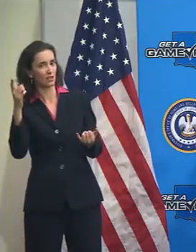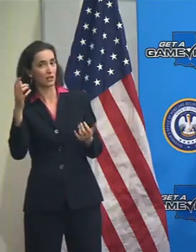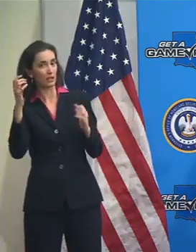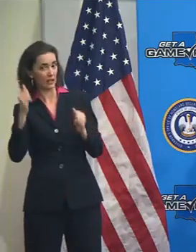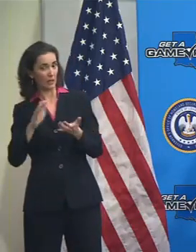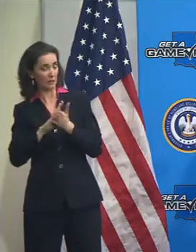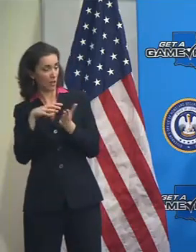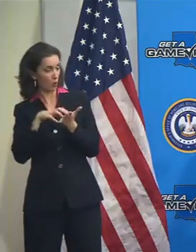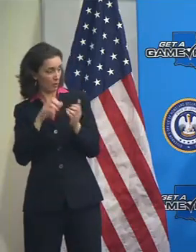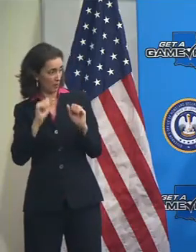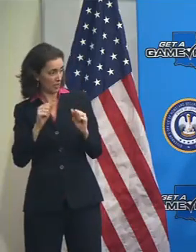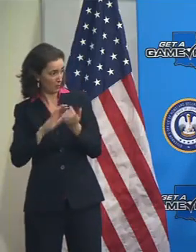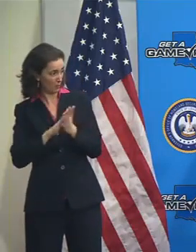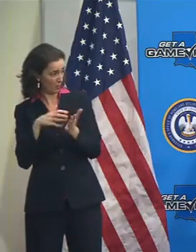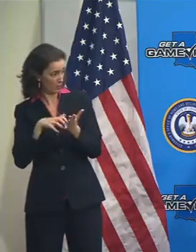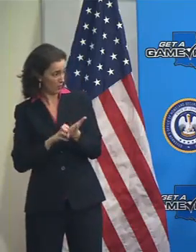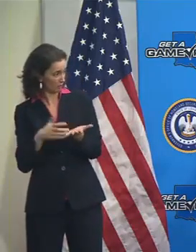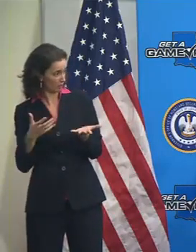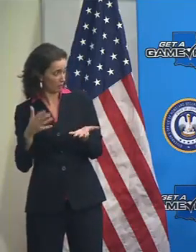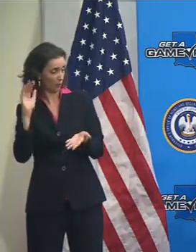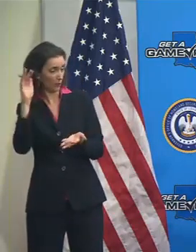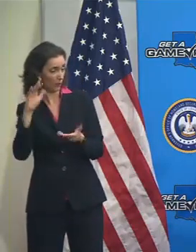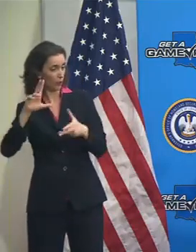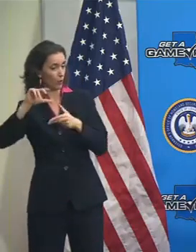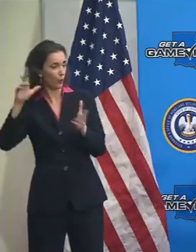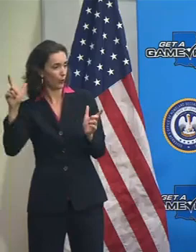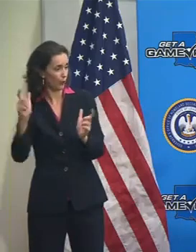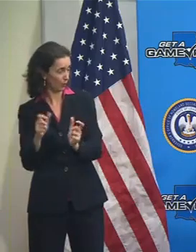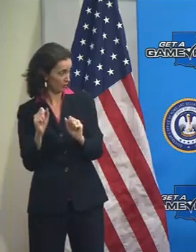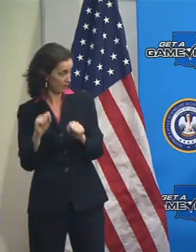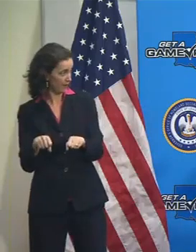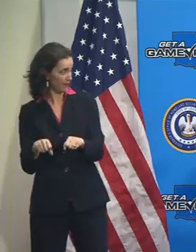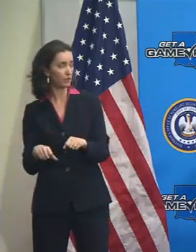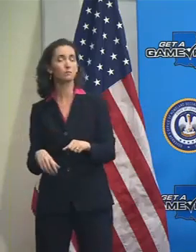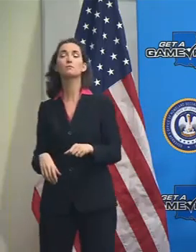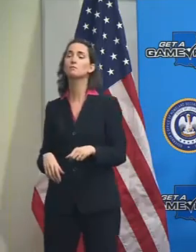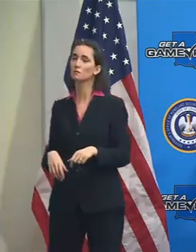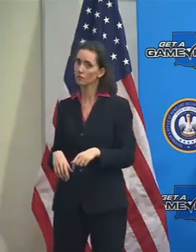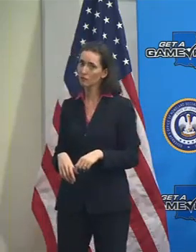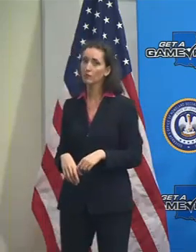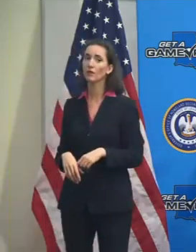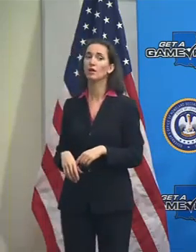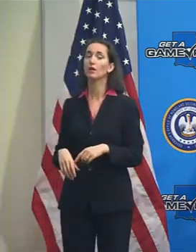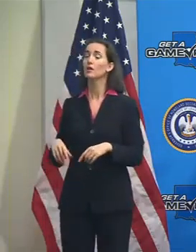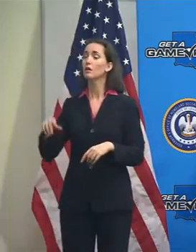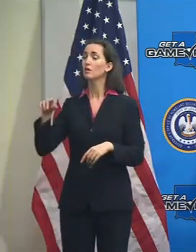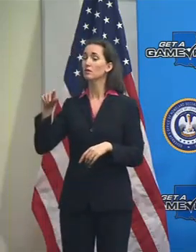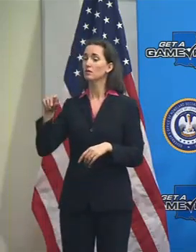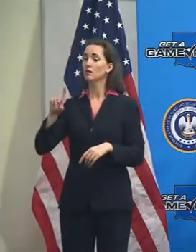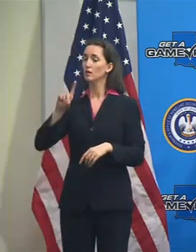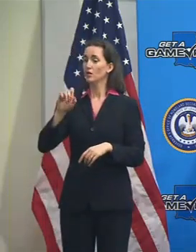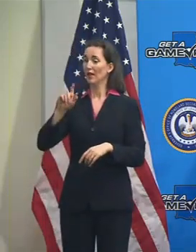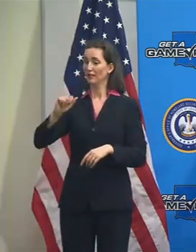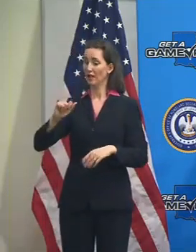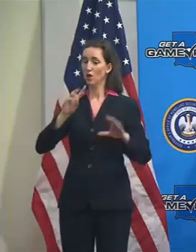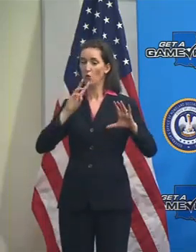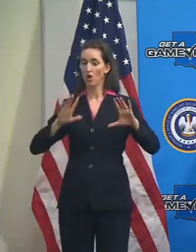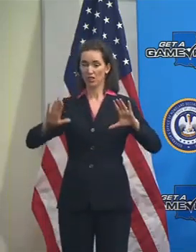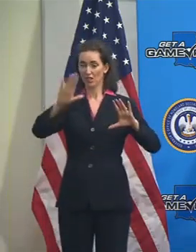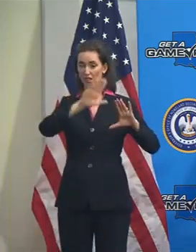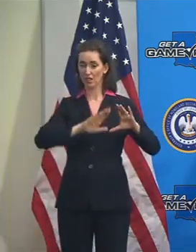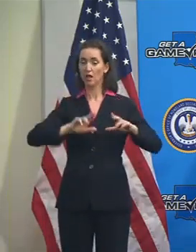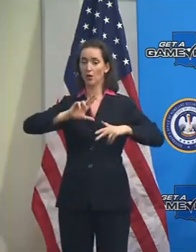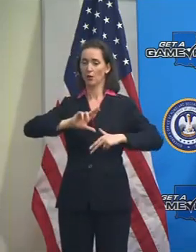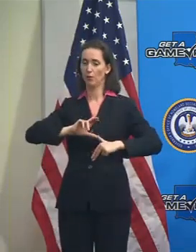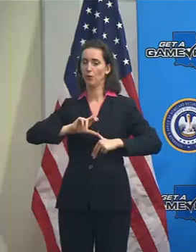weakening? So there is the possibility that as Delta works its way towards the coast, it could be impacted by a